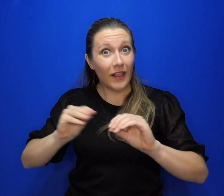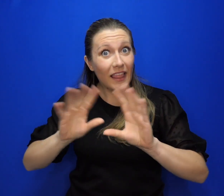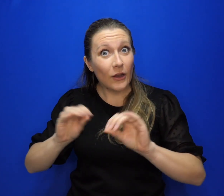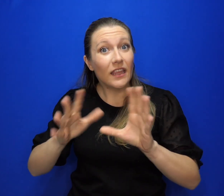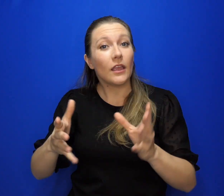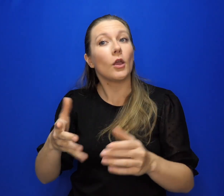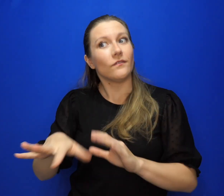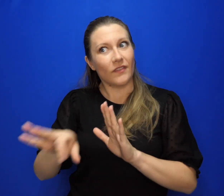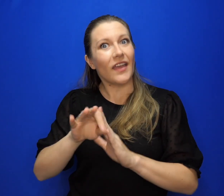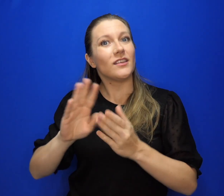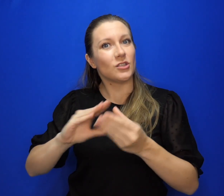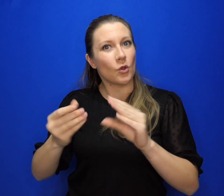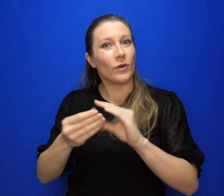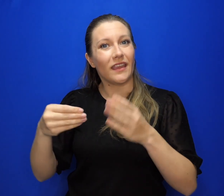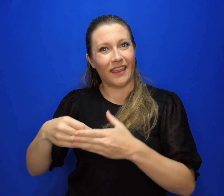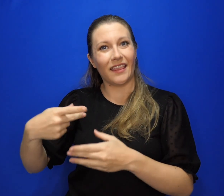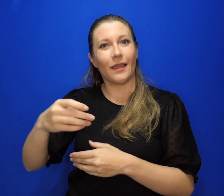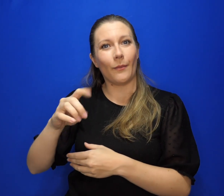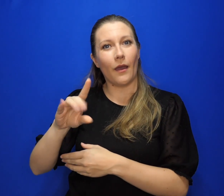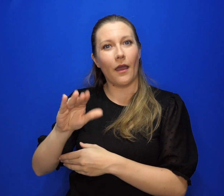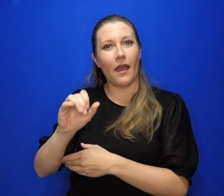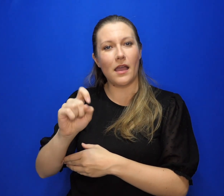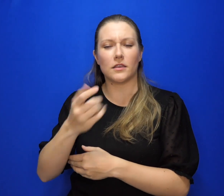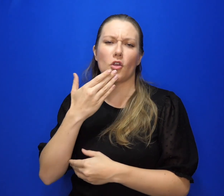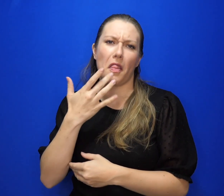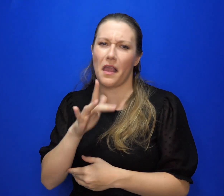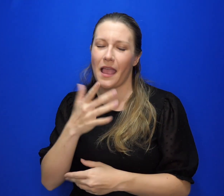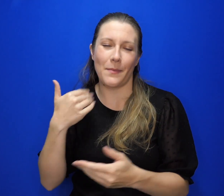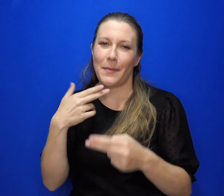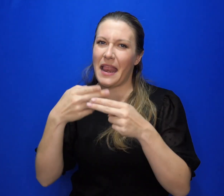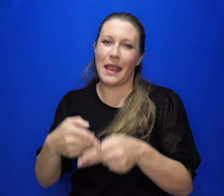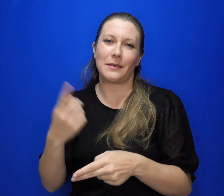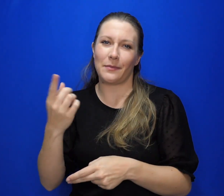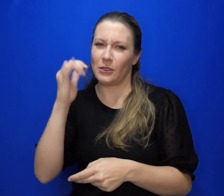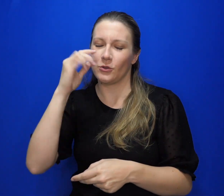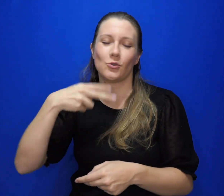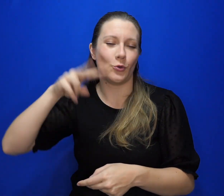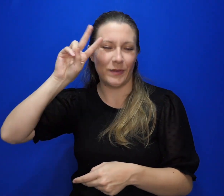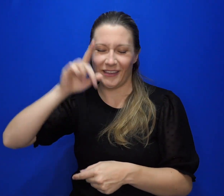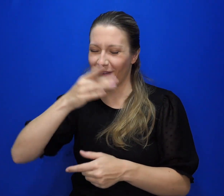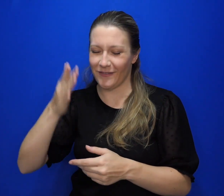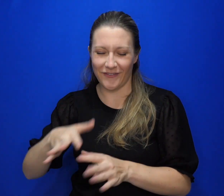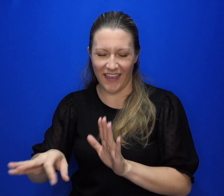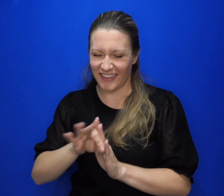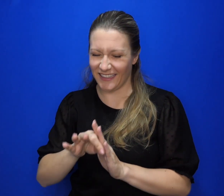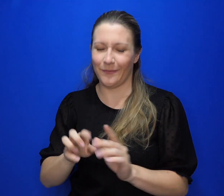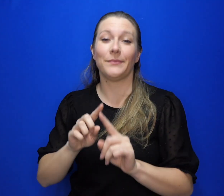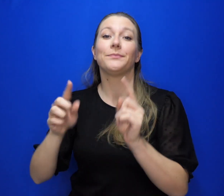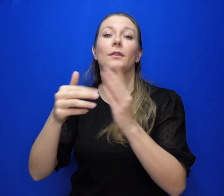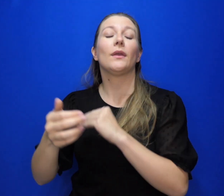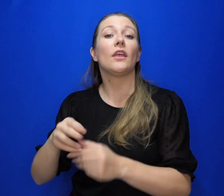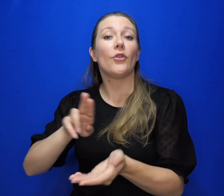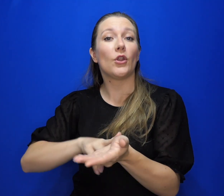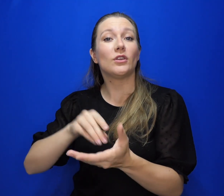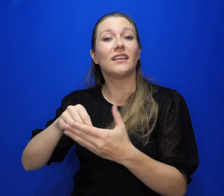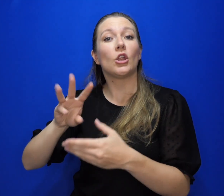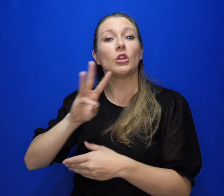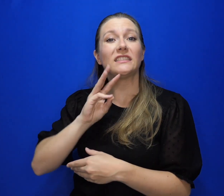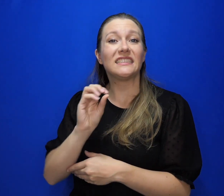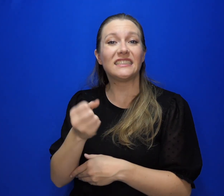definitely go find the story somewhere, wherever it is in the podcast. Like, good luck. I probably ended up naming it something stupid. You'll never find it. But Wow. a nurse in her 60s, she'd